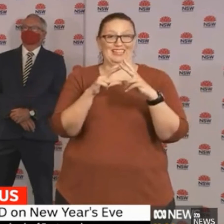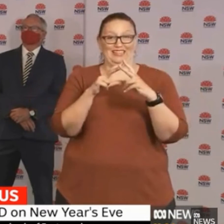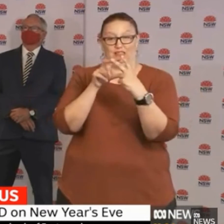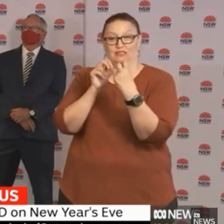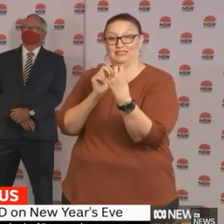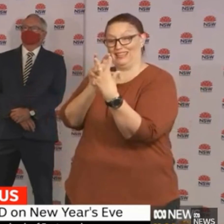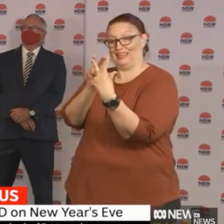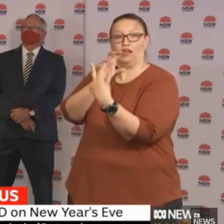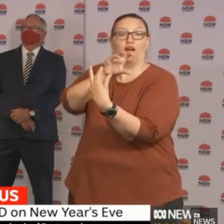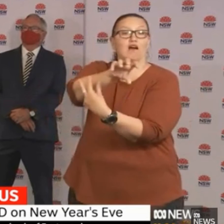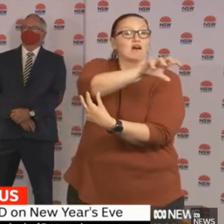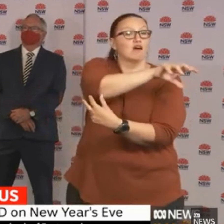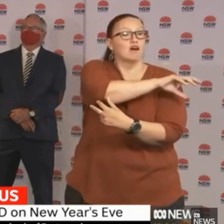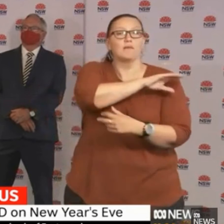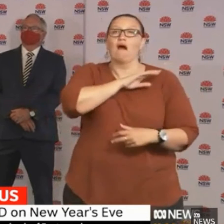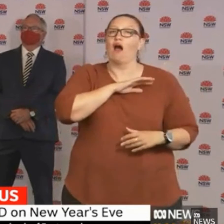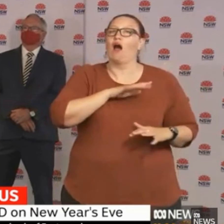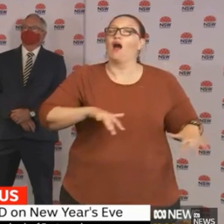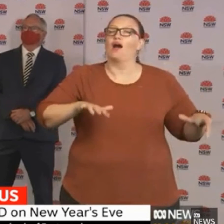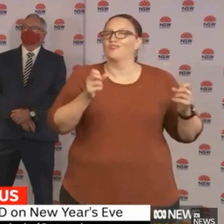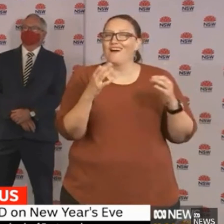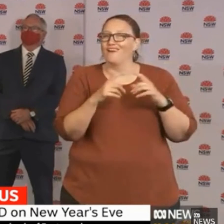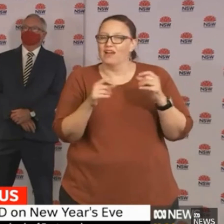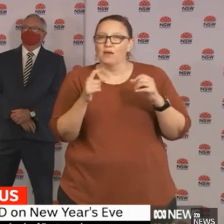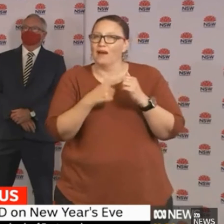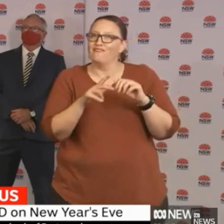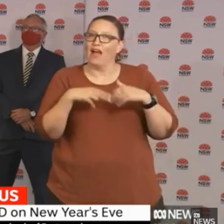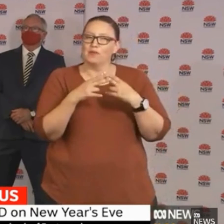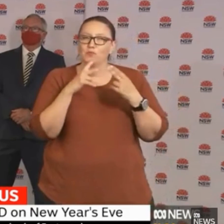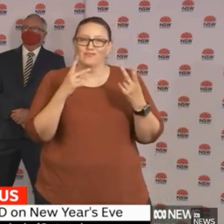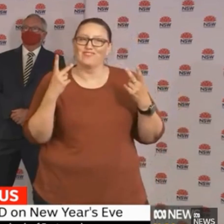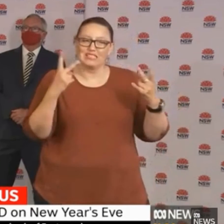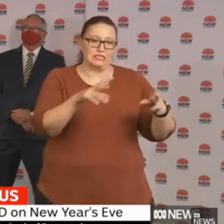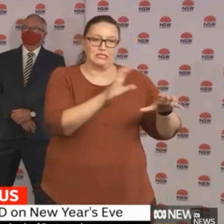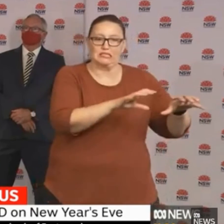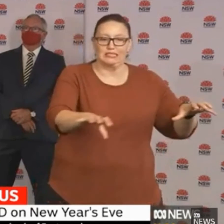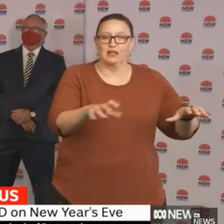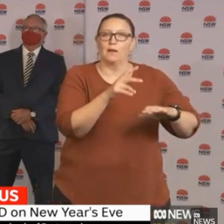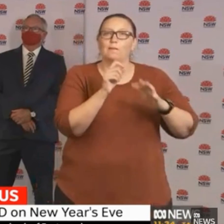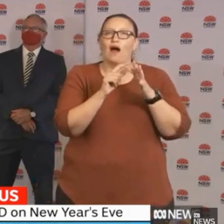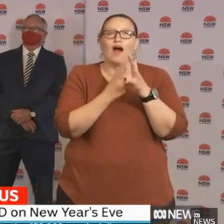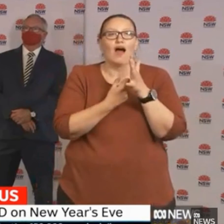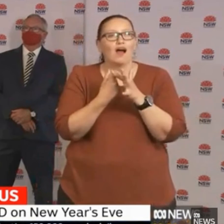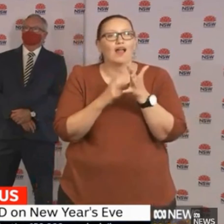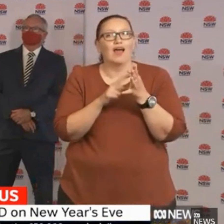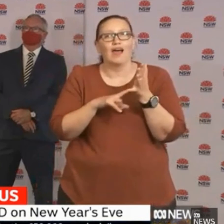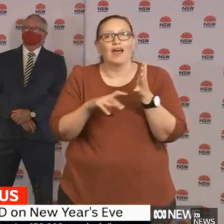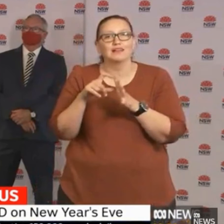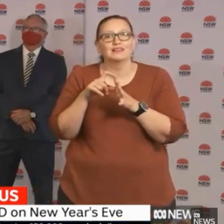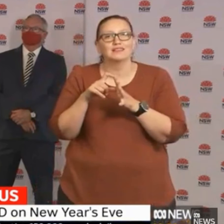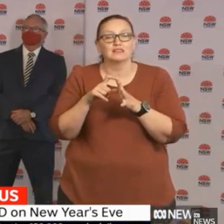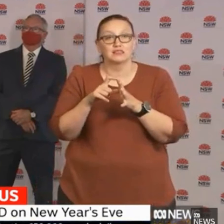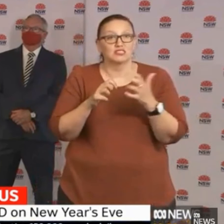there might not be ticketed events, but usually families would go and pack out all of the parkland surrounding the